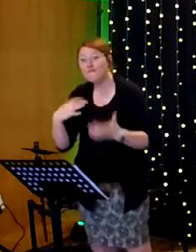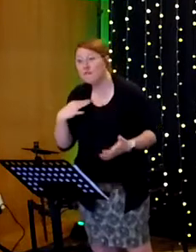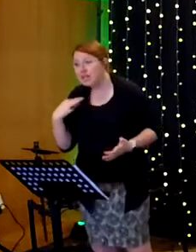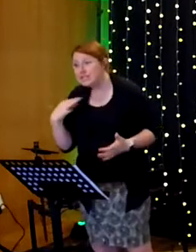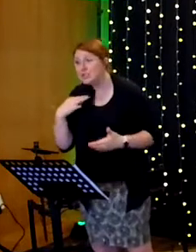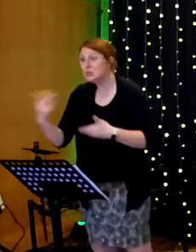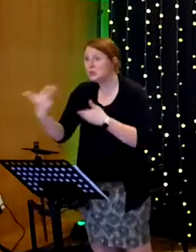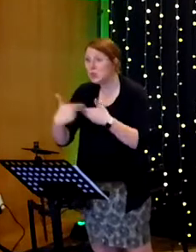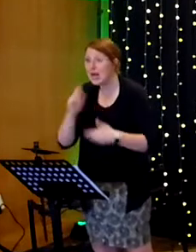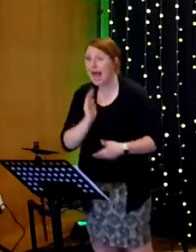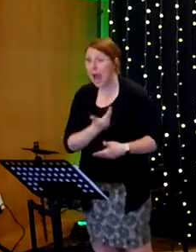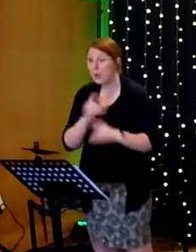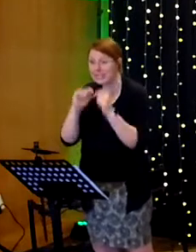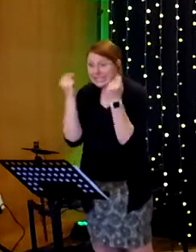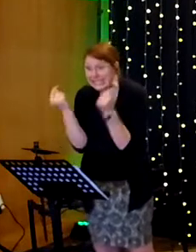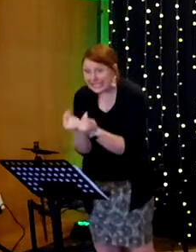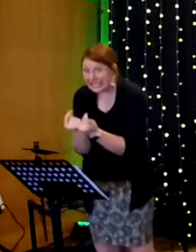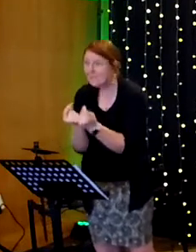to have you.